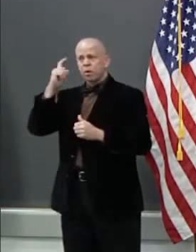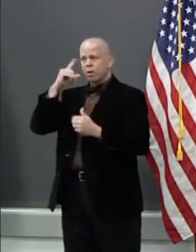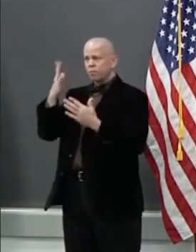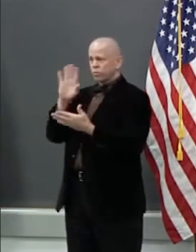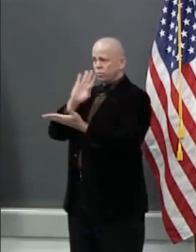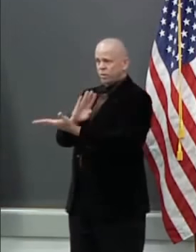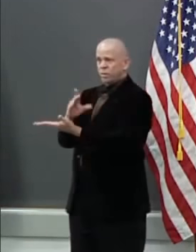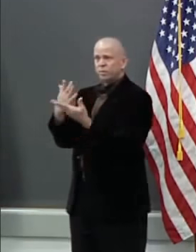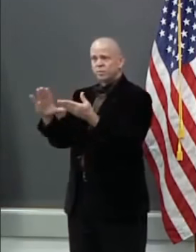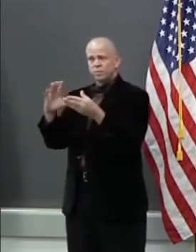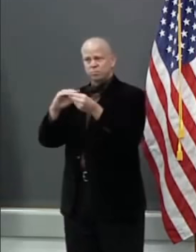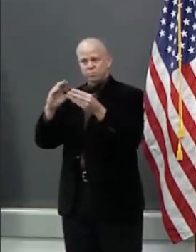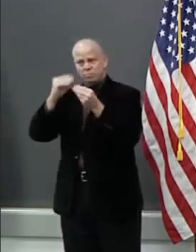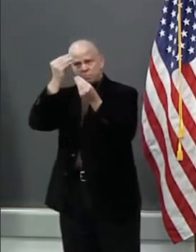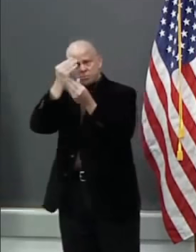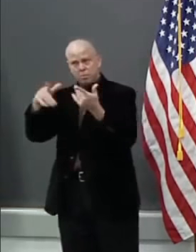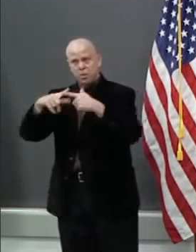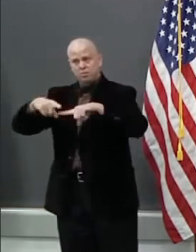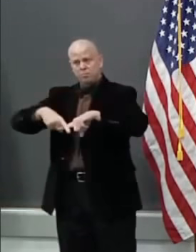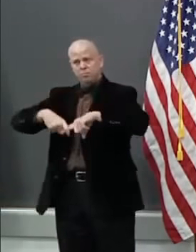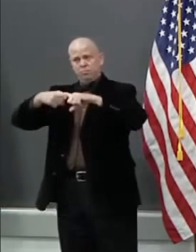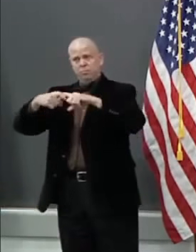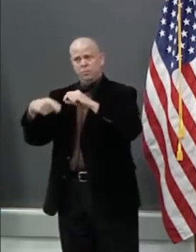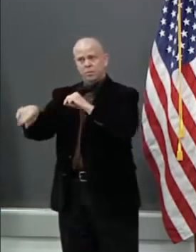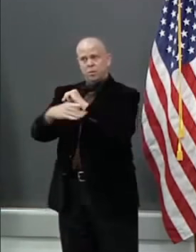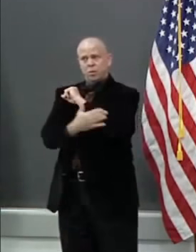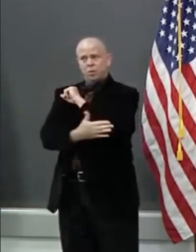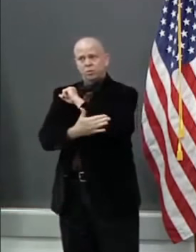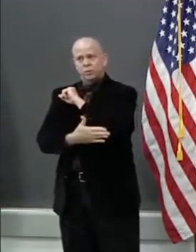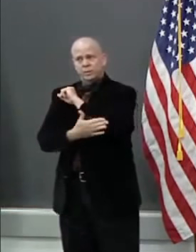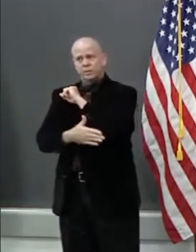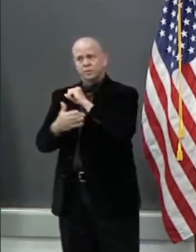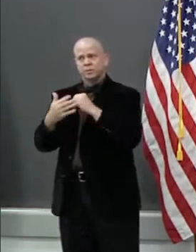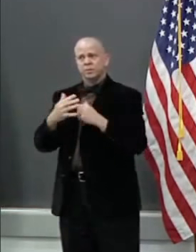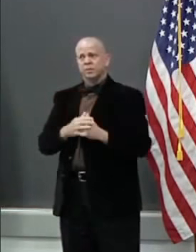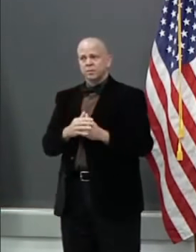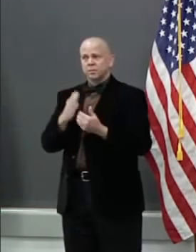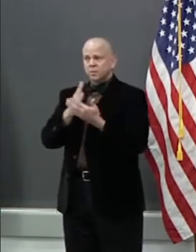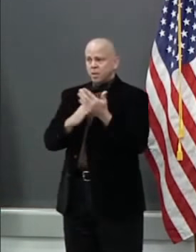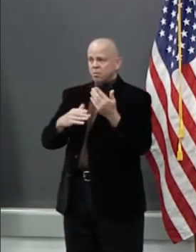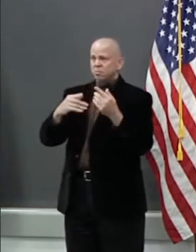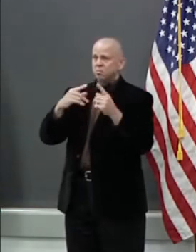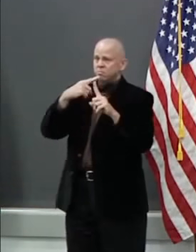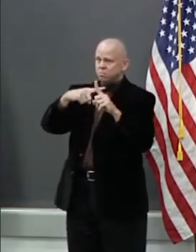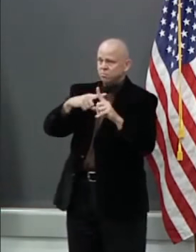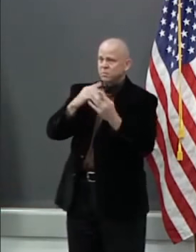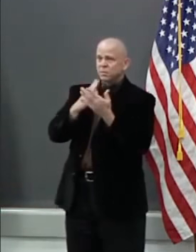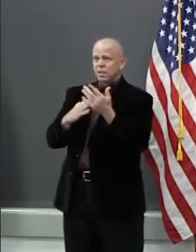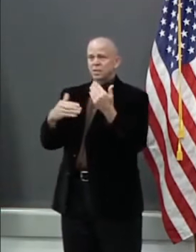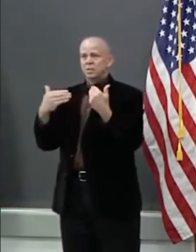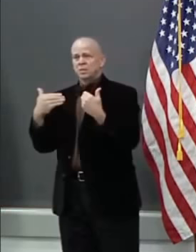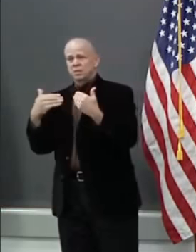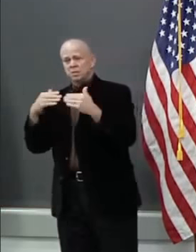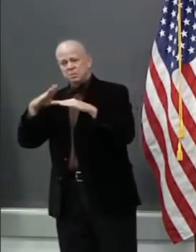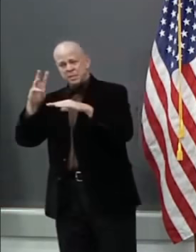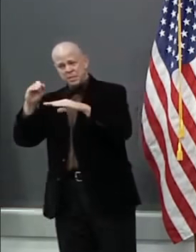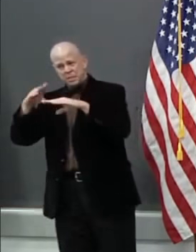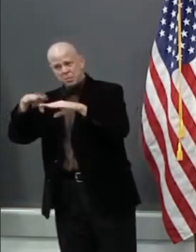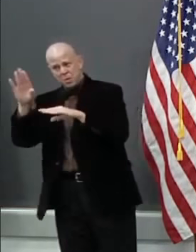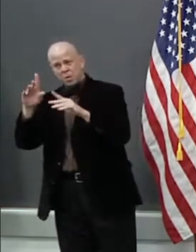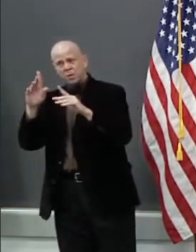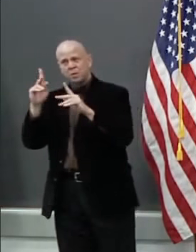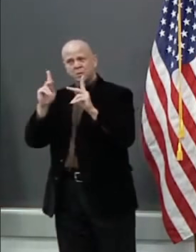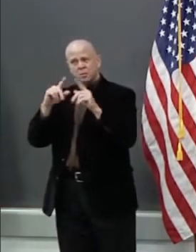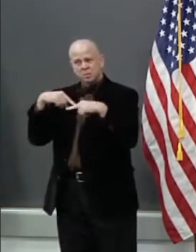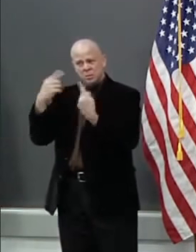per 100,000 over the last 2 weeks, and our smaller counties that have had 60 or more cases in that time period. These cutoffs